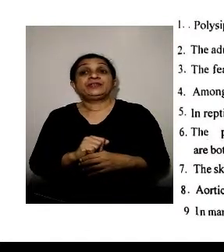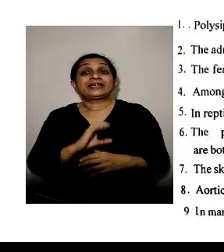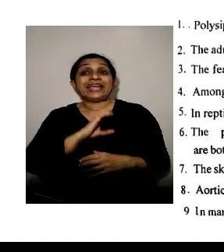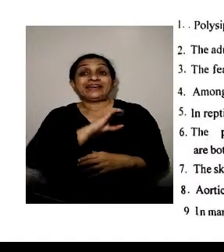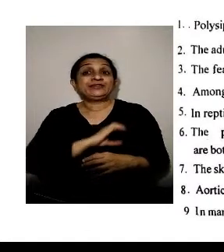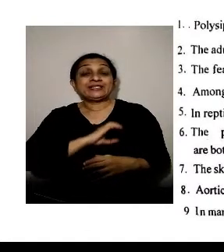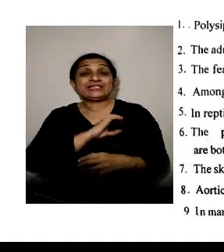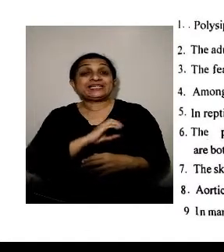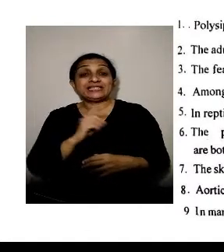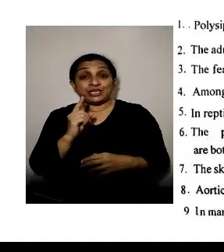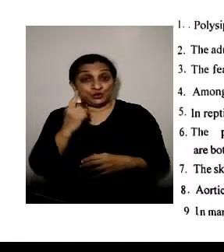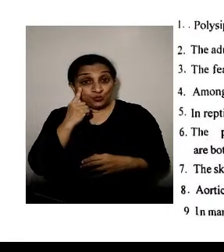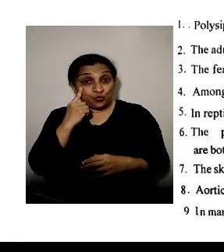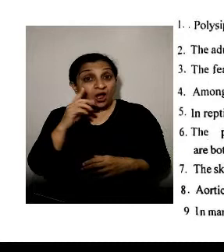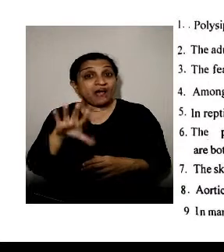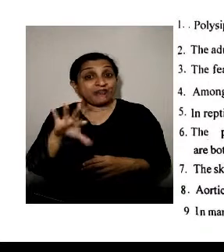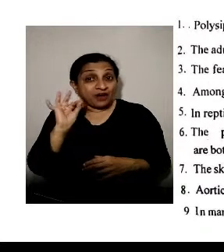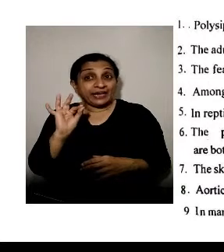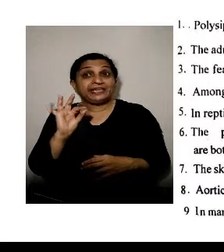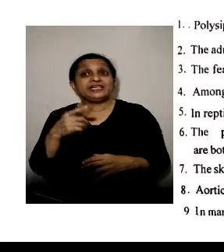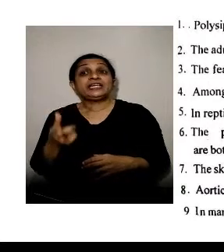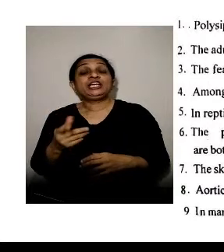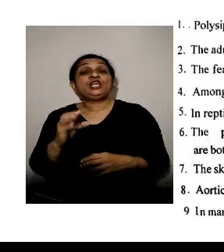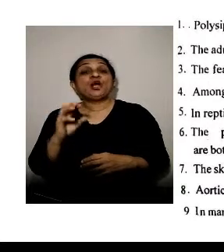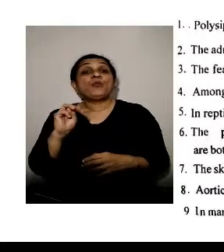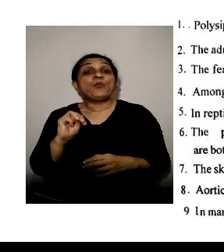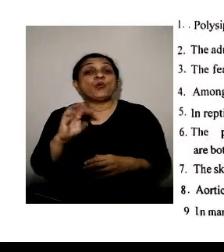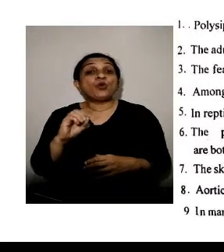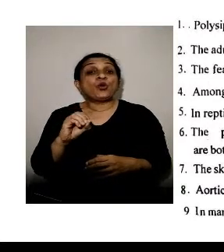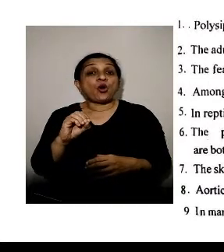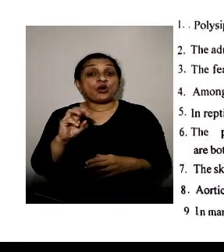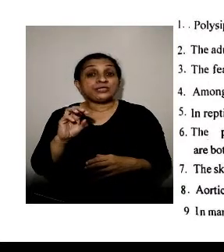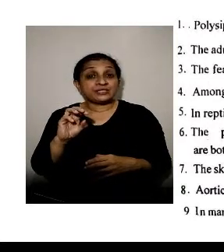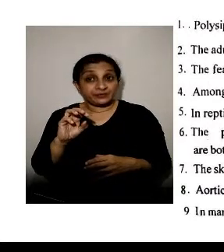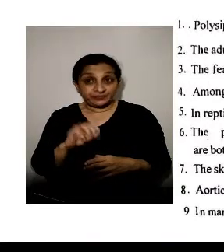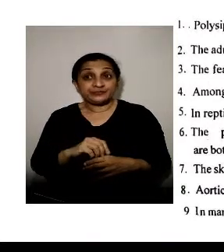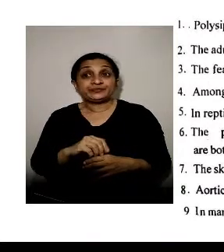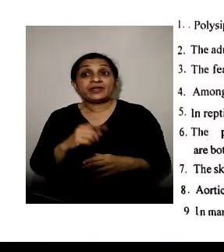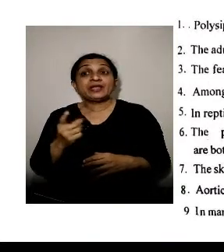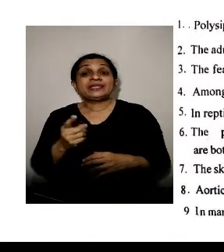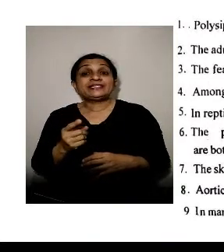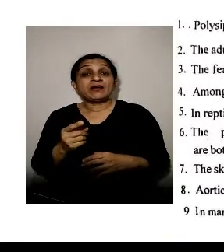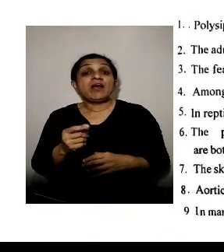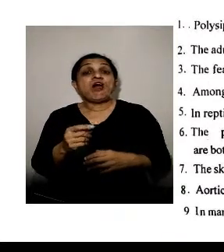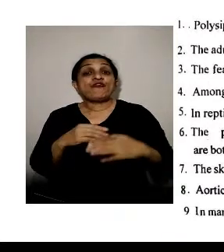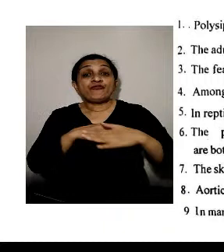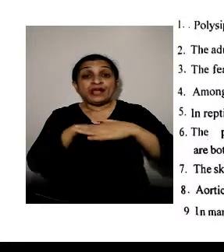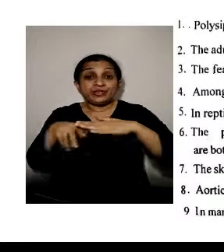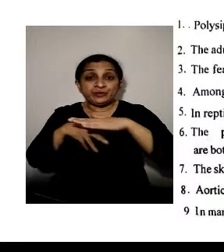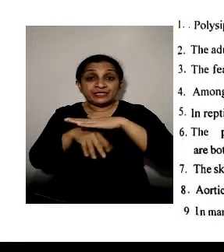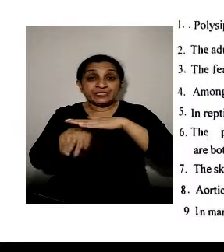The characteristics that you find in monochords is a